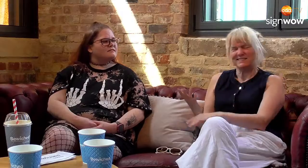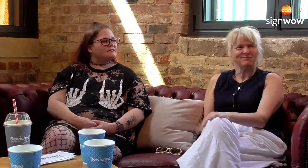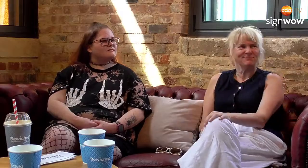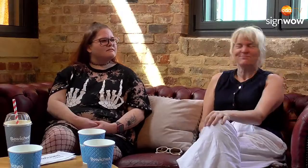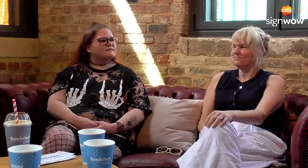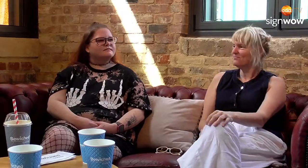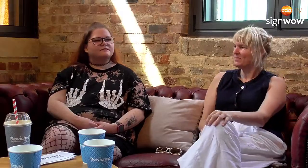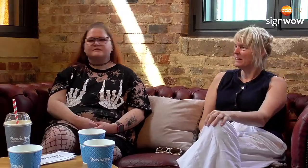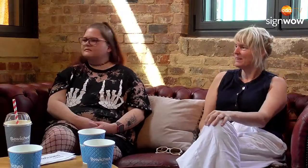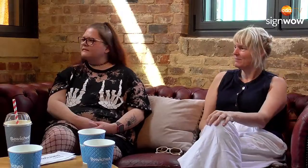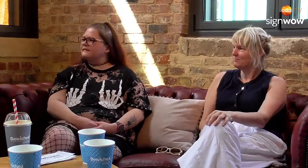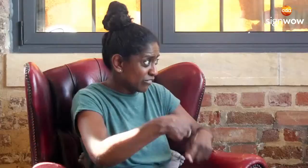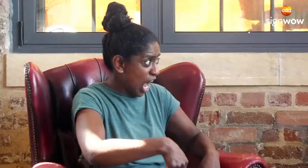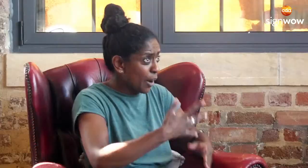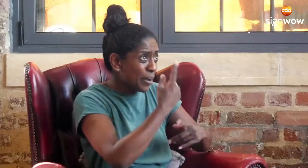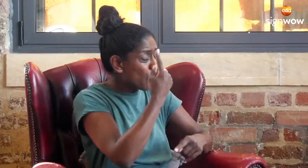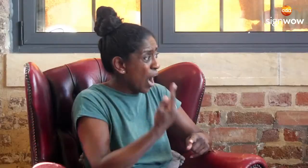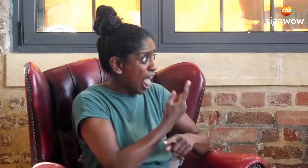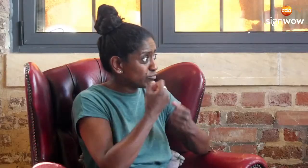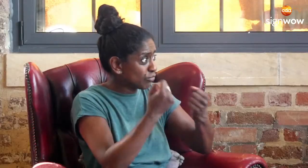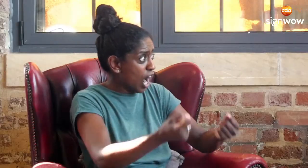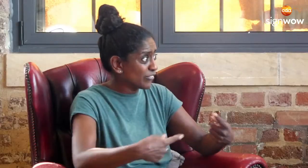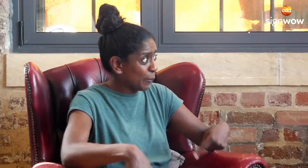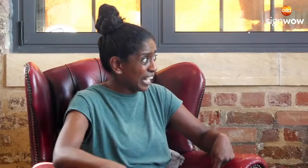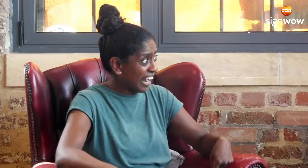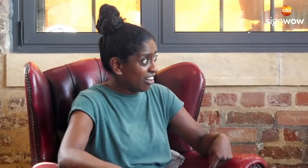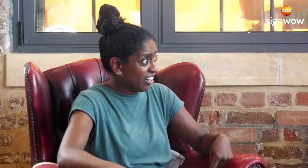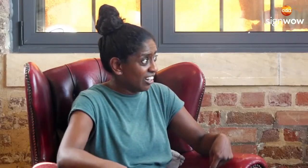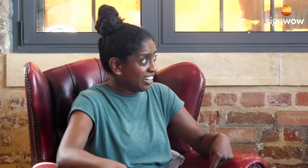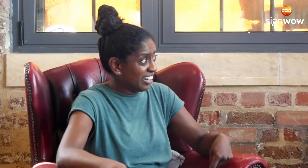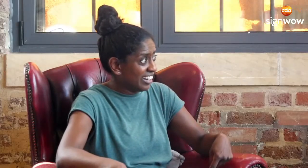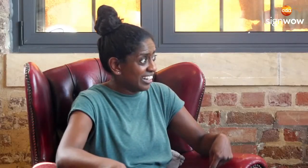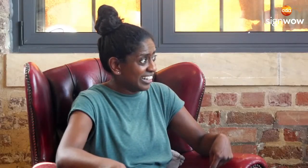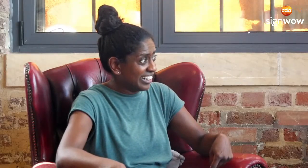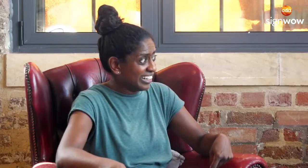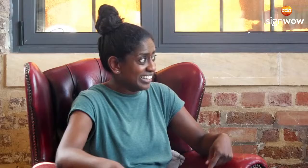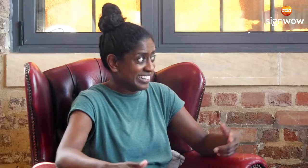going to try and visit that. It's only about an hour's drive from here, from Peterborough.